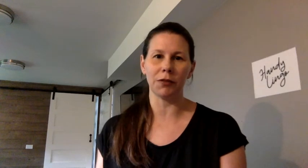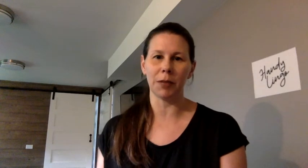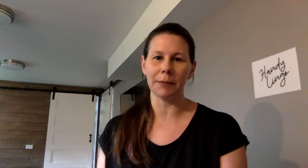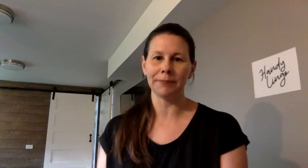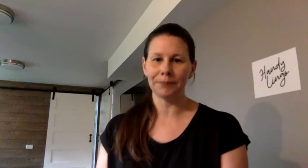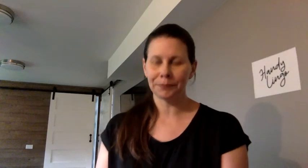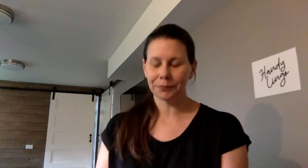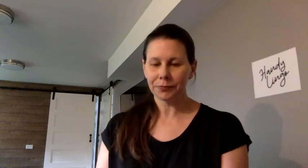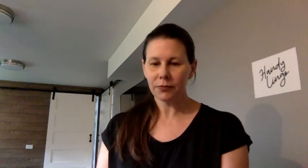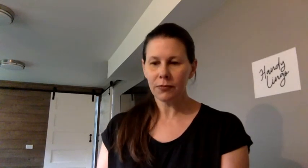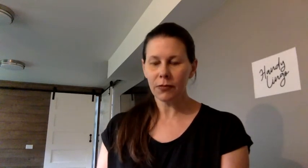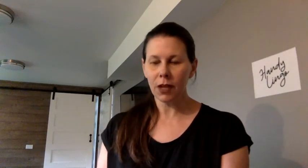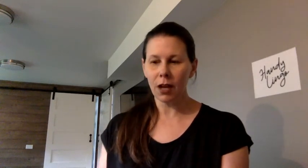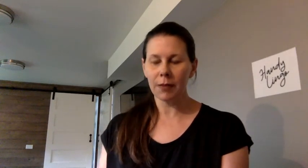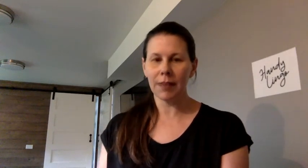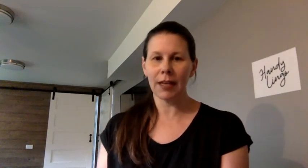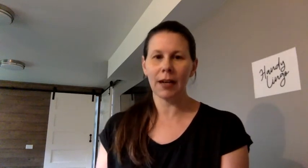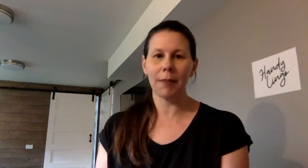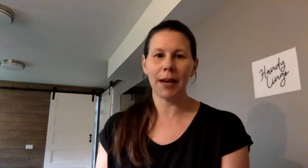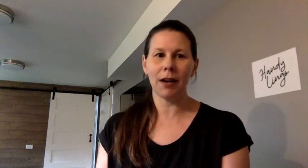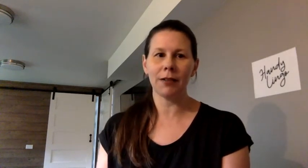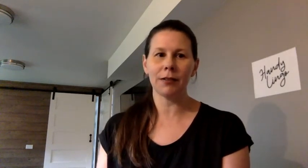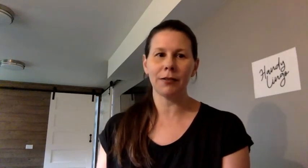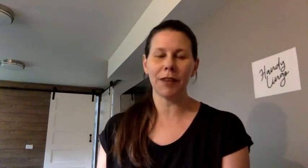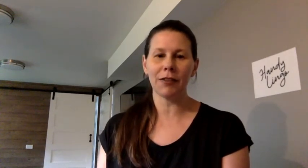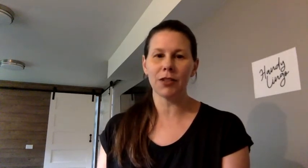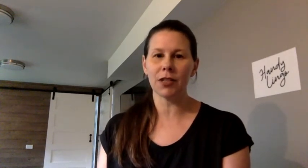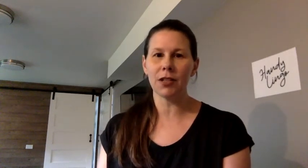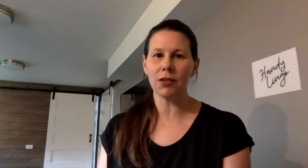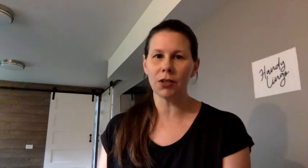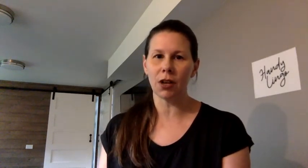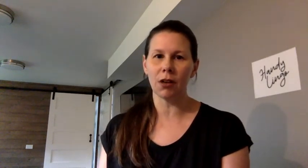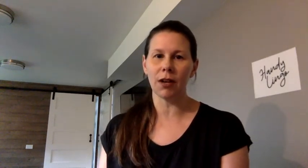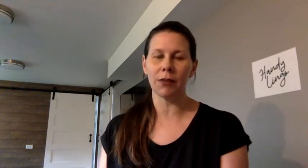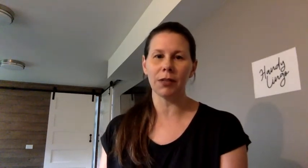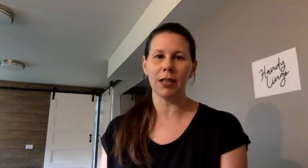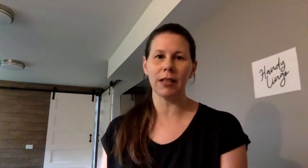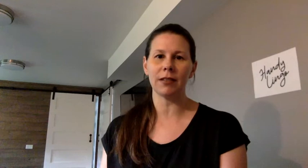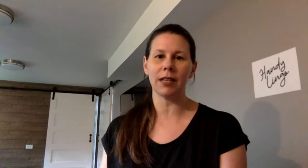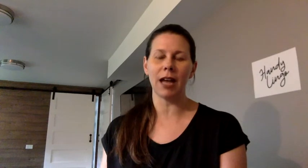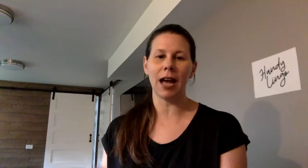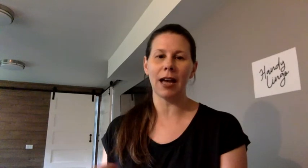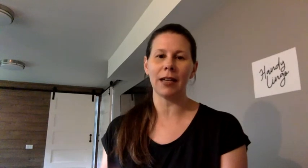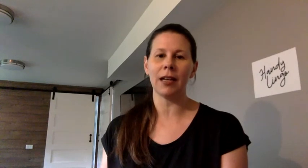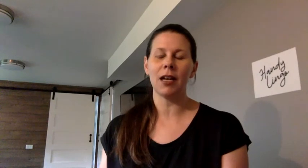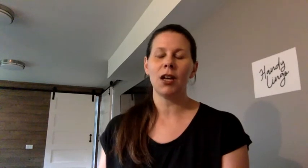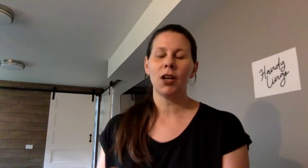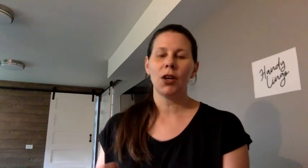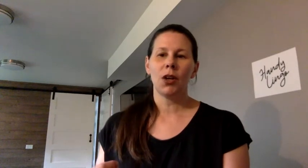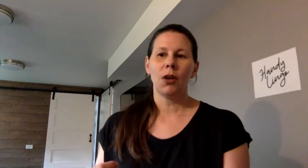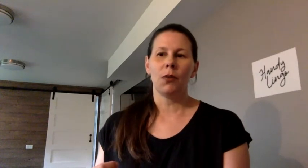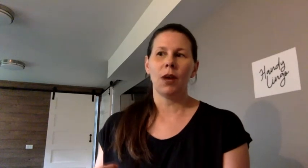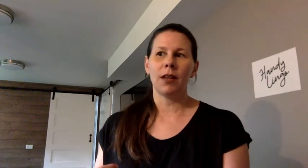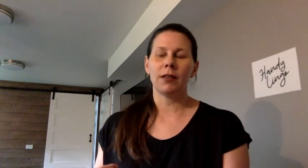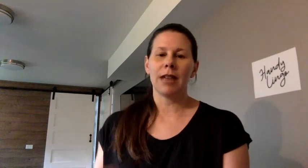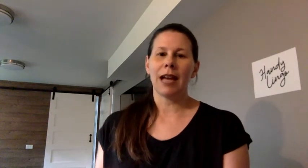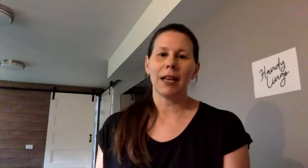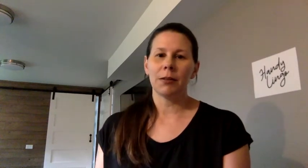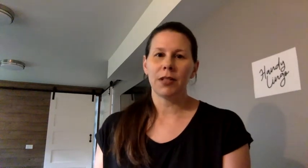me. And then about 5 or 6 years ago, I realized that I was not able to